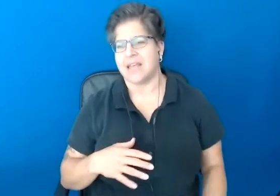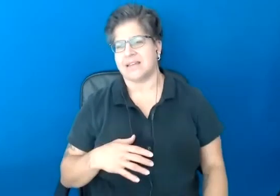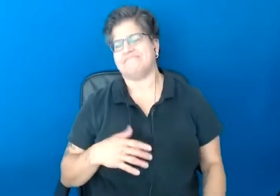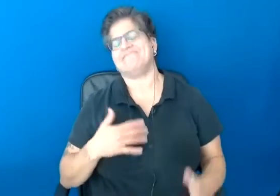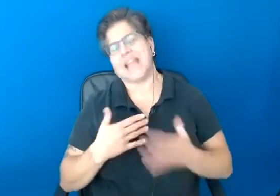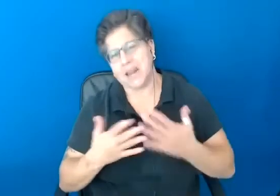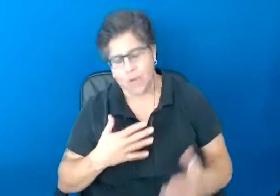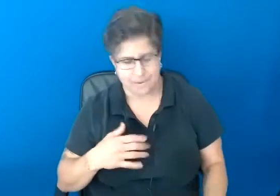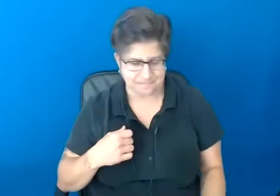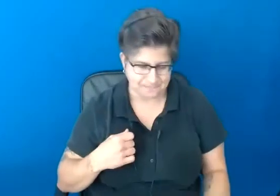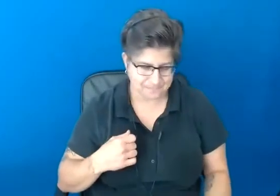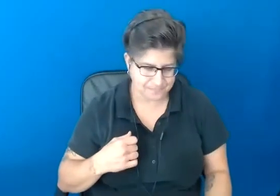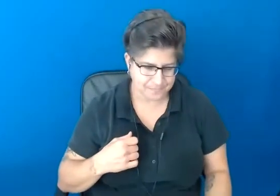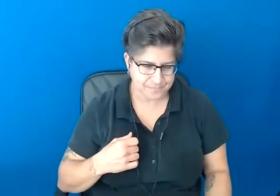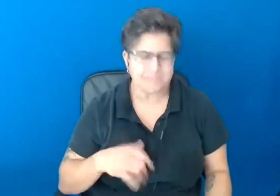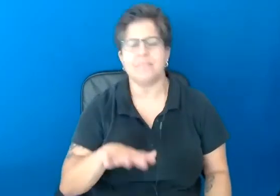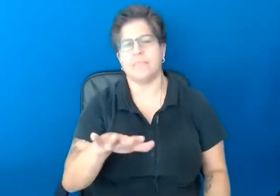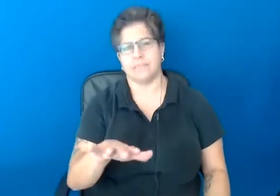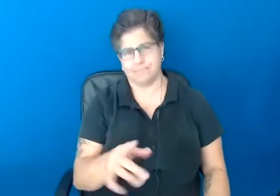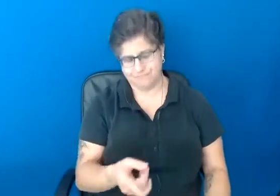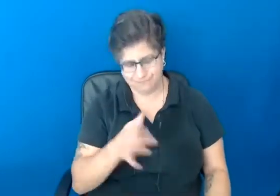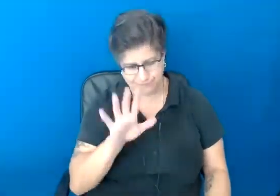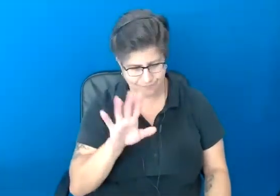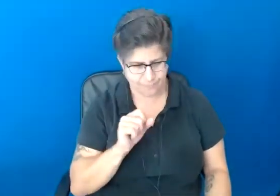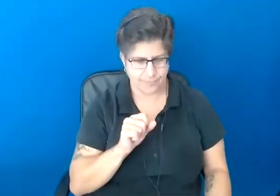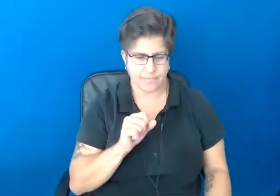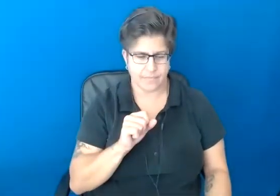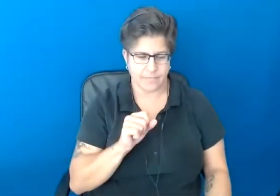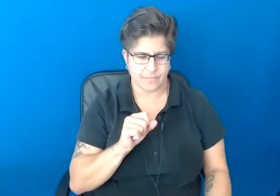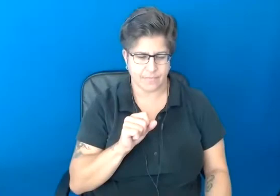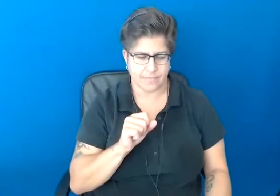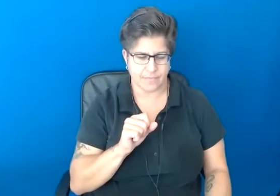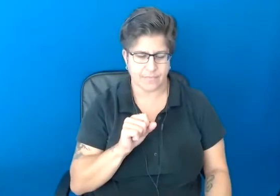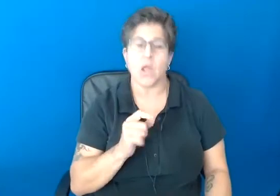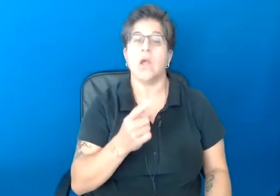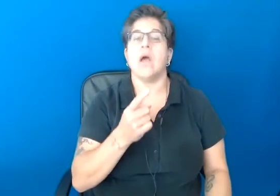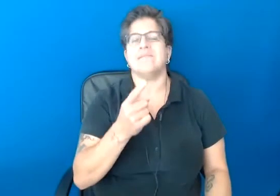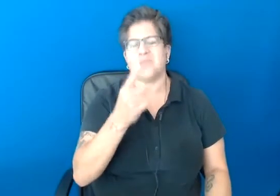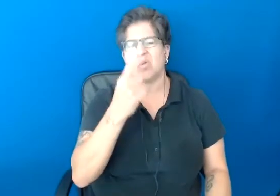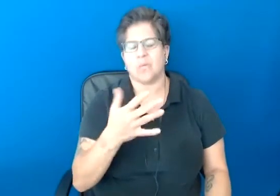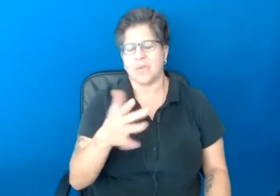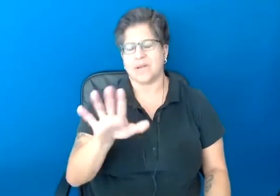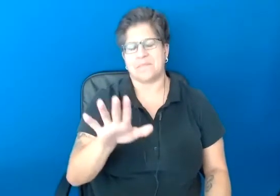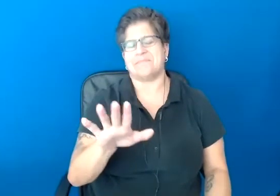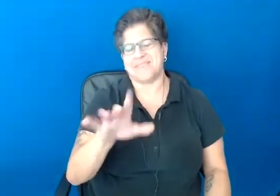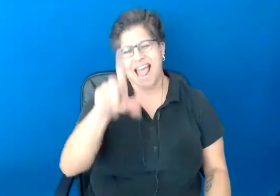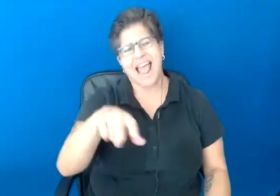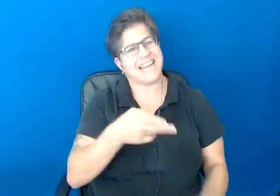come in, and I have to tell you the truth, I love high school kids, and I think they liked me too. We had a lot of fun. I don't know how